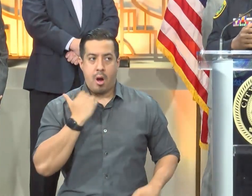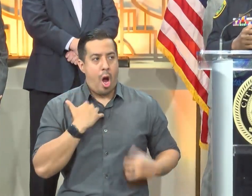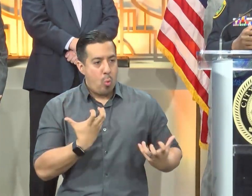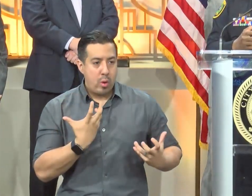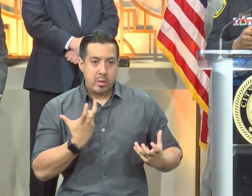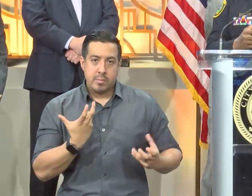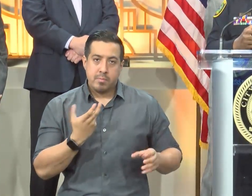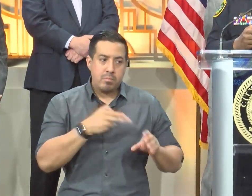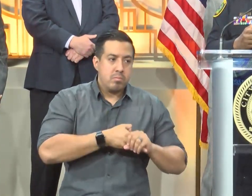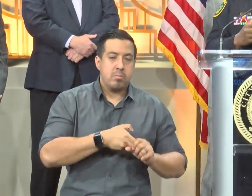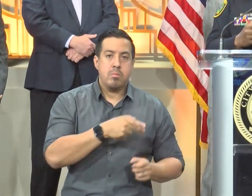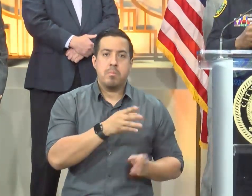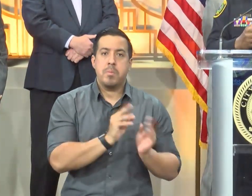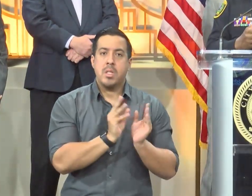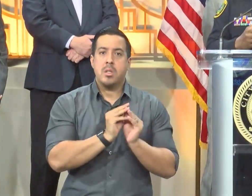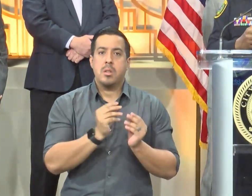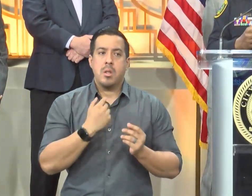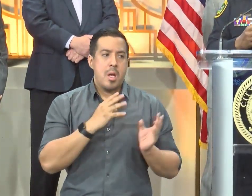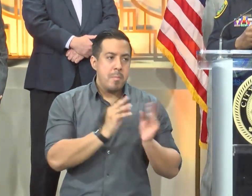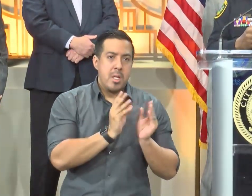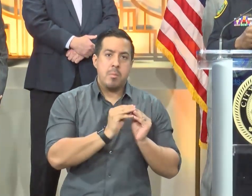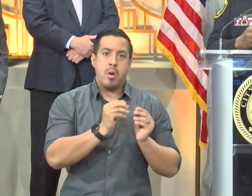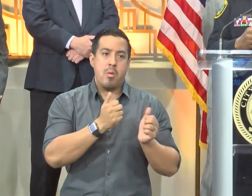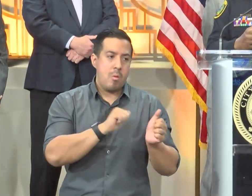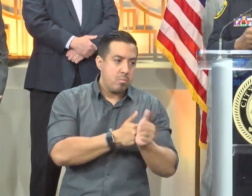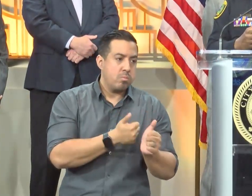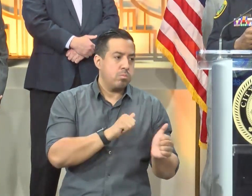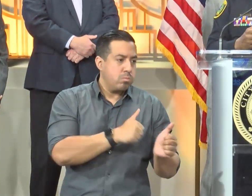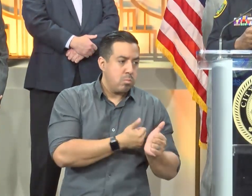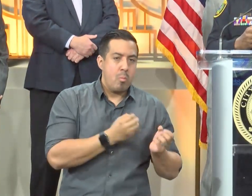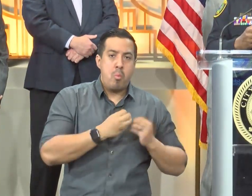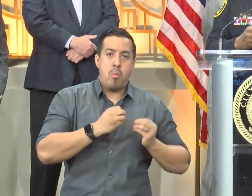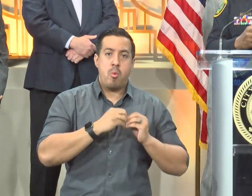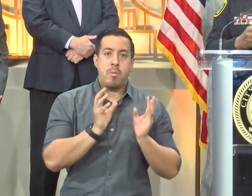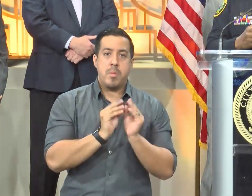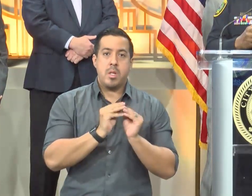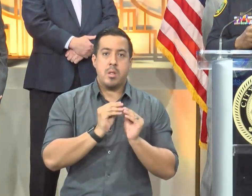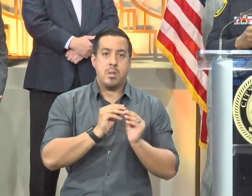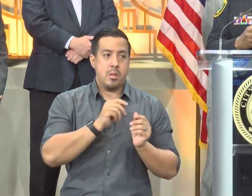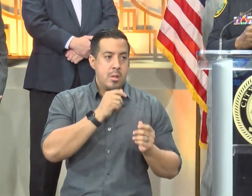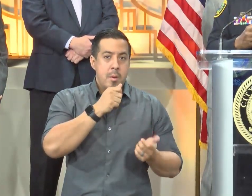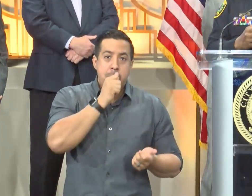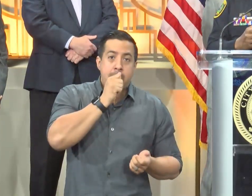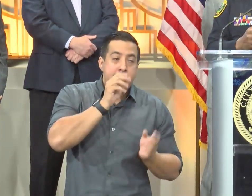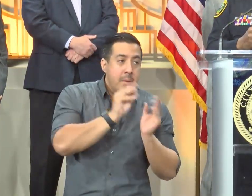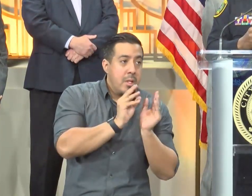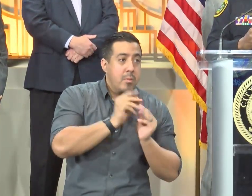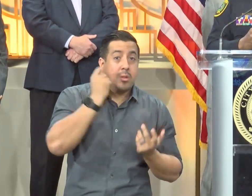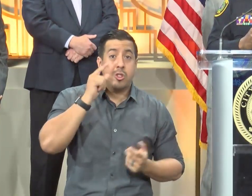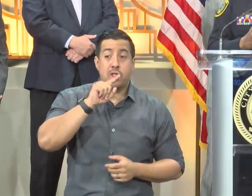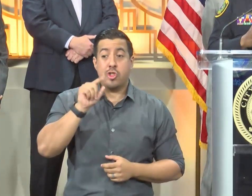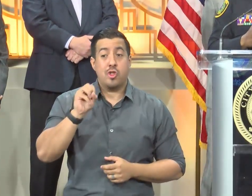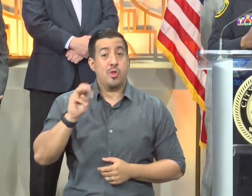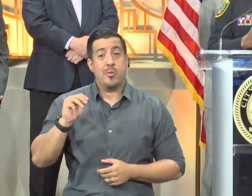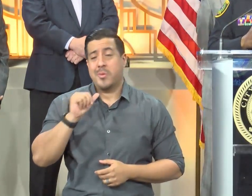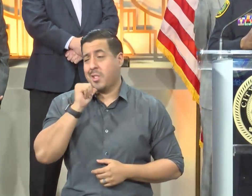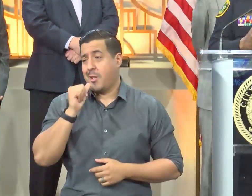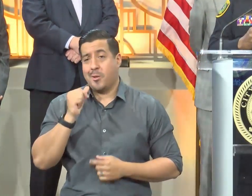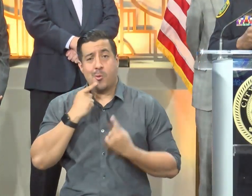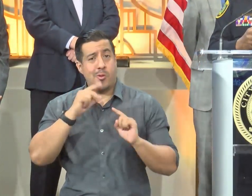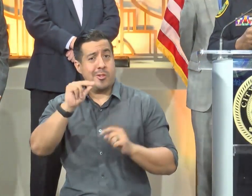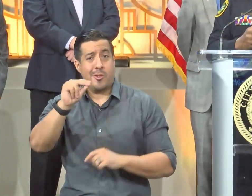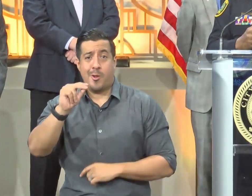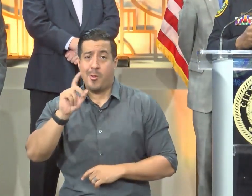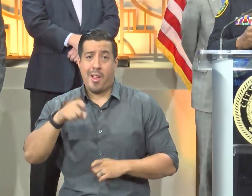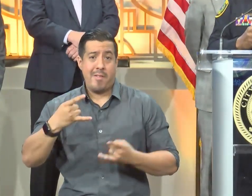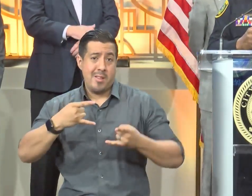meetings, meaningful meetings behind closed doors. Zoom ain't gonna work. Put on our masks,